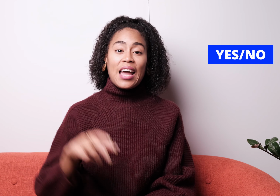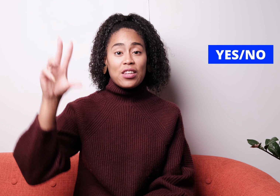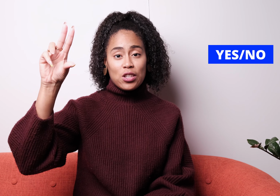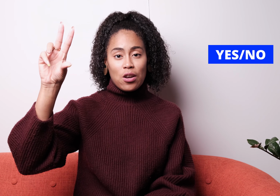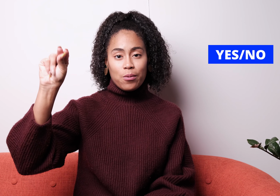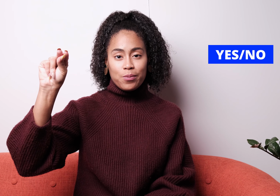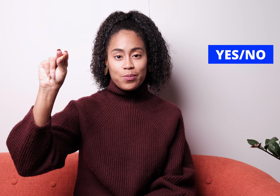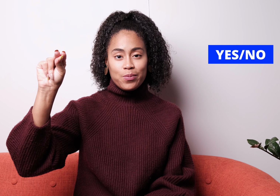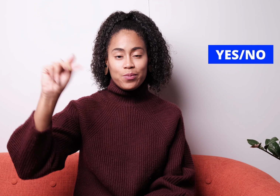this is no.